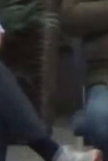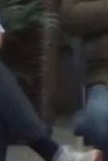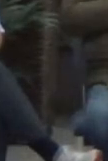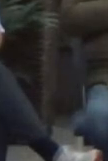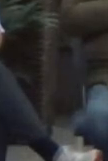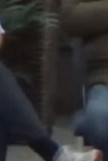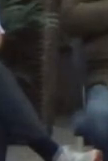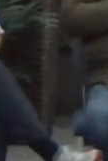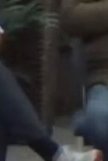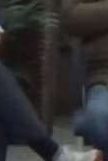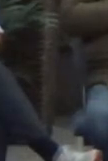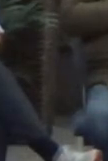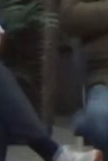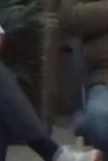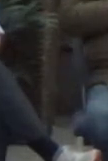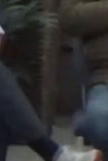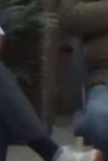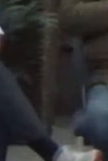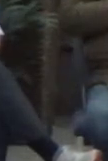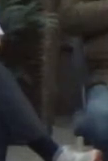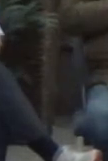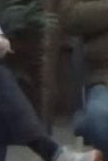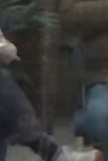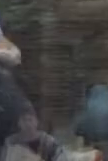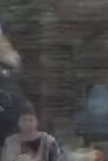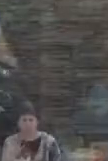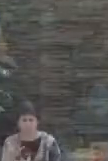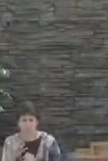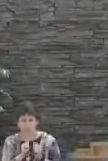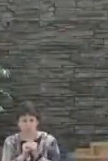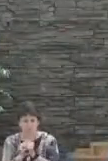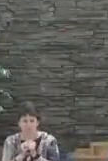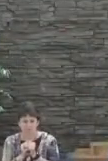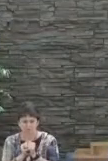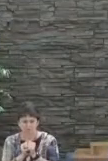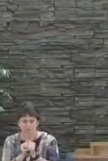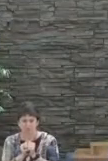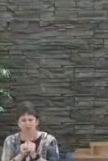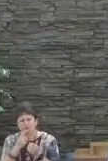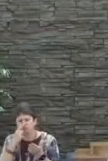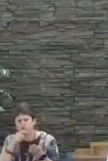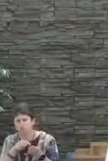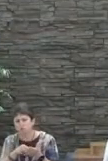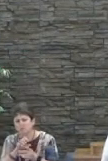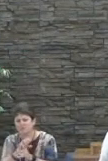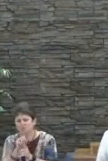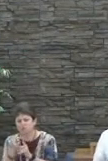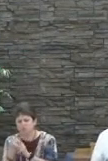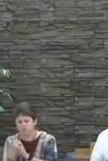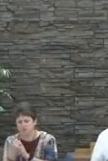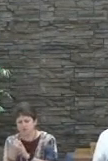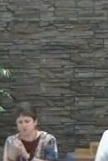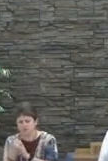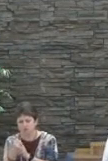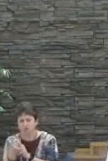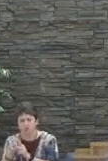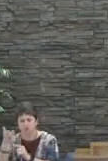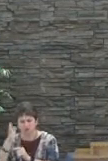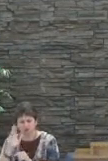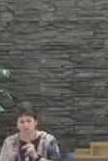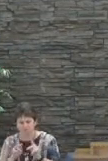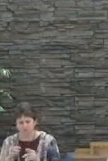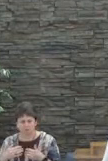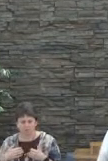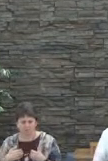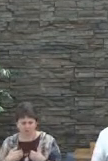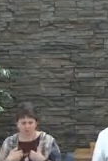So let's read verses 1 through 4 together. And just notice the situation that God's people are